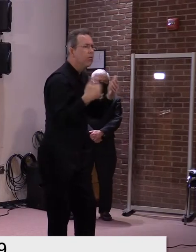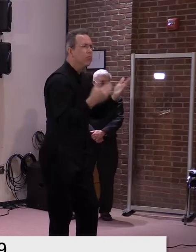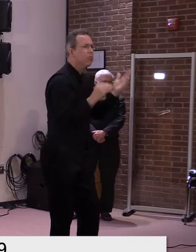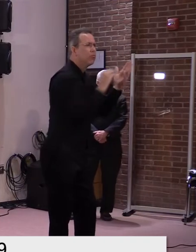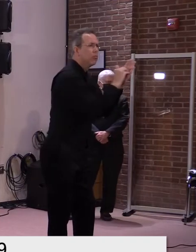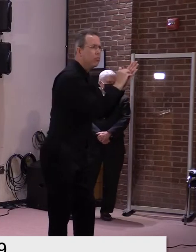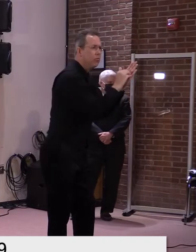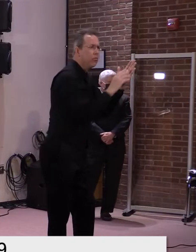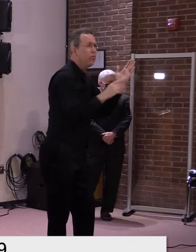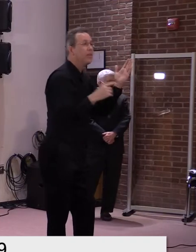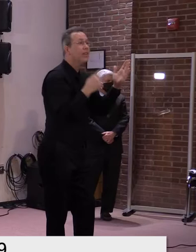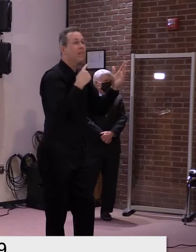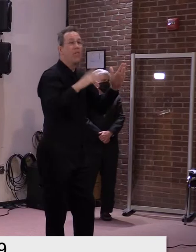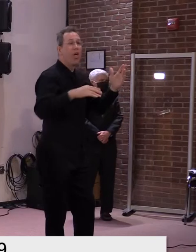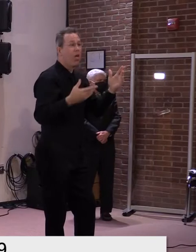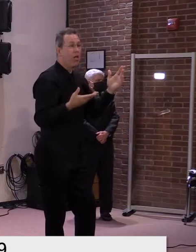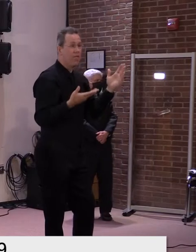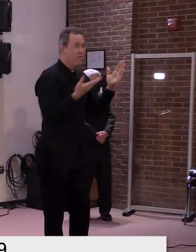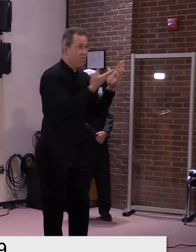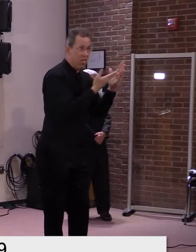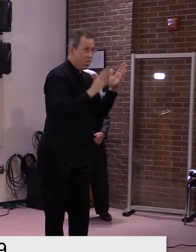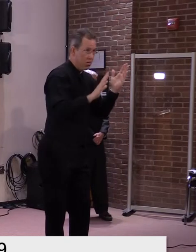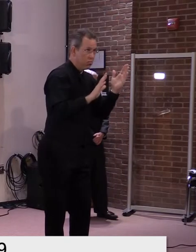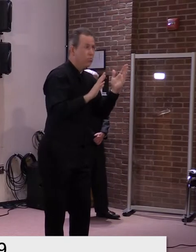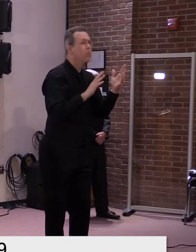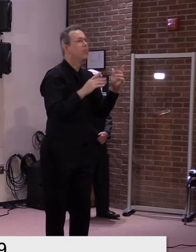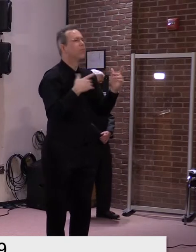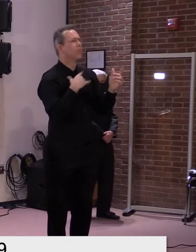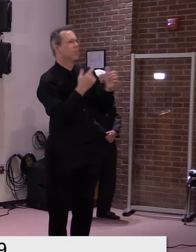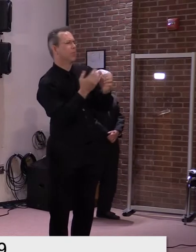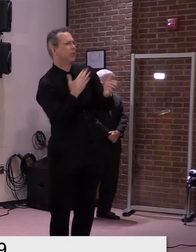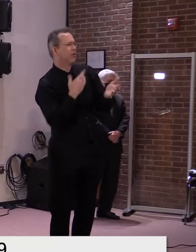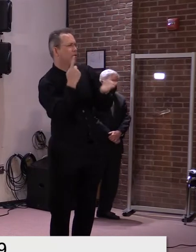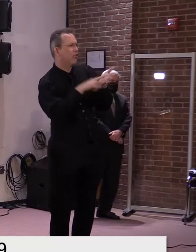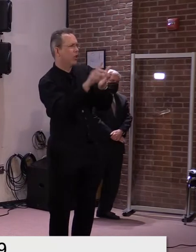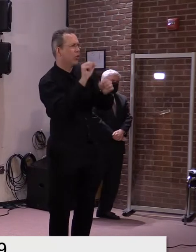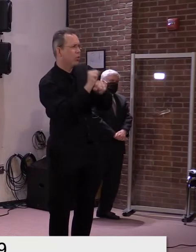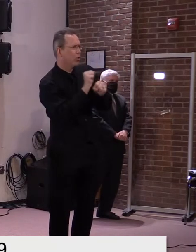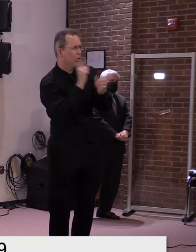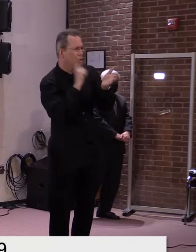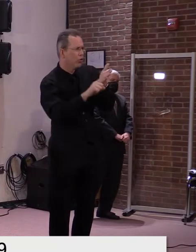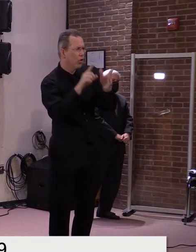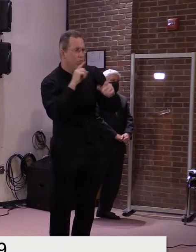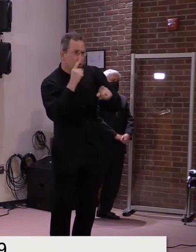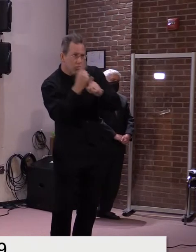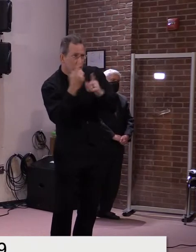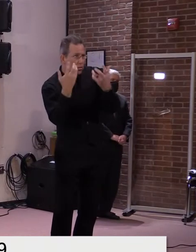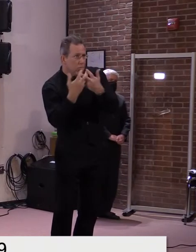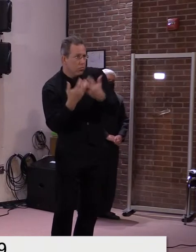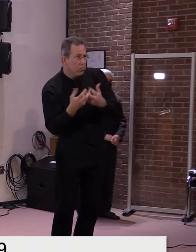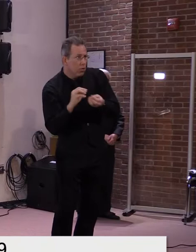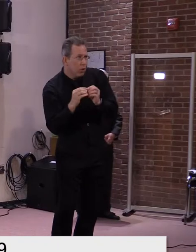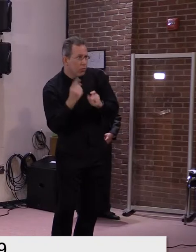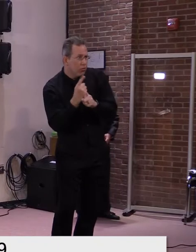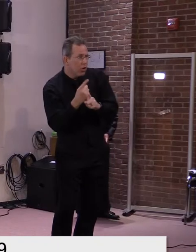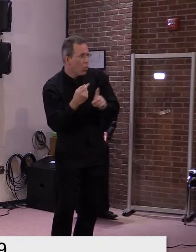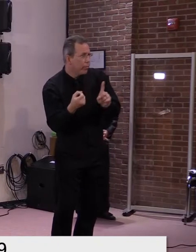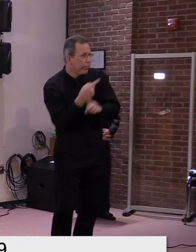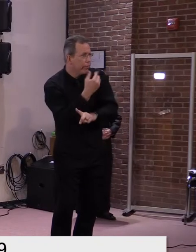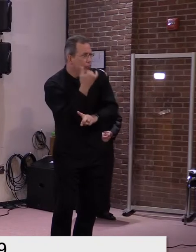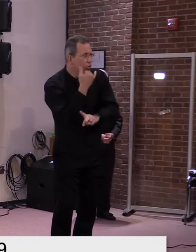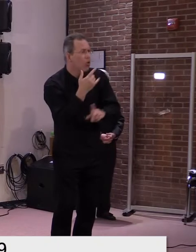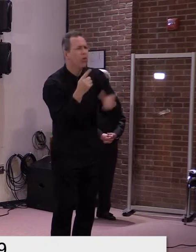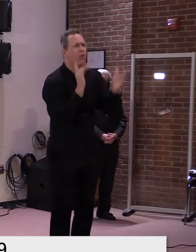not filed, you should check with the IRS or your tax preparer about how to claim the exemption when you file. There are answers